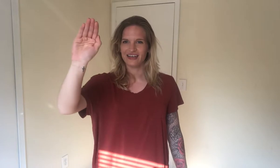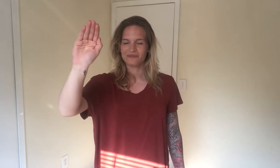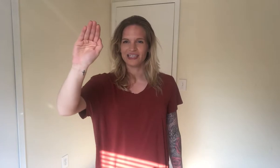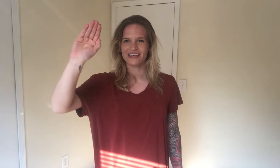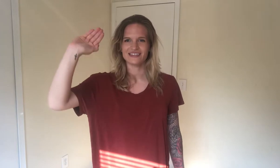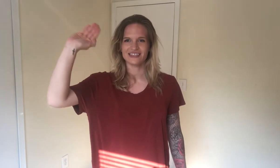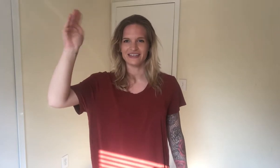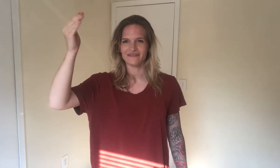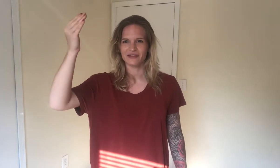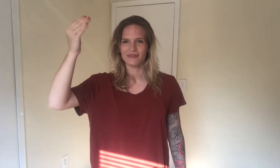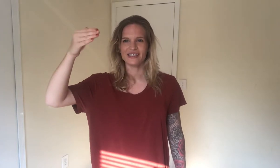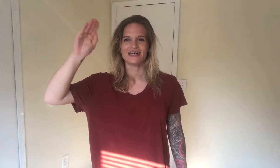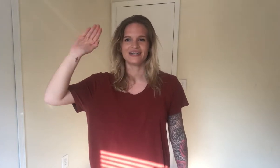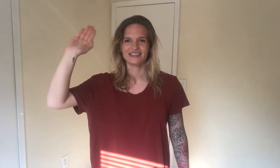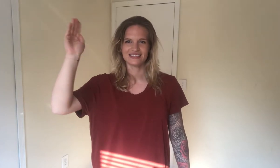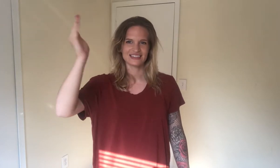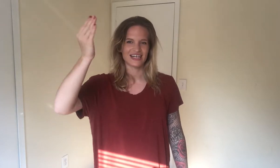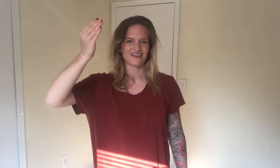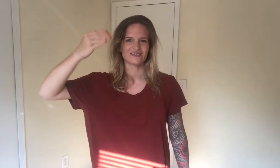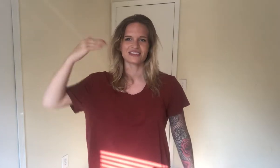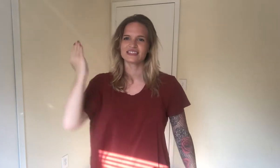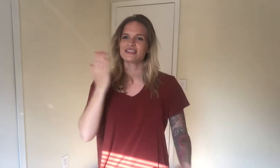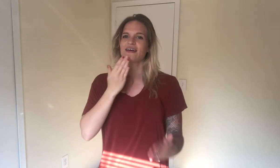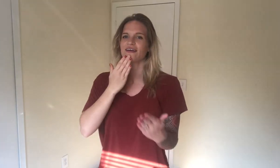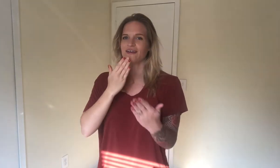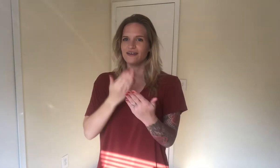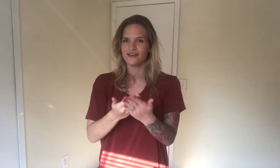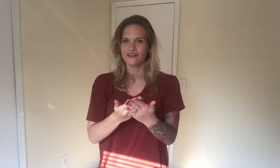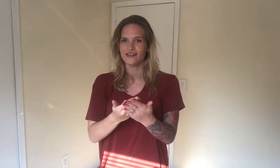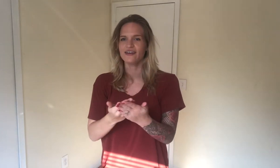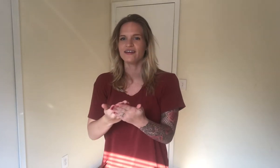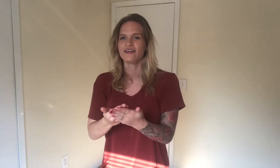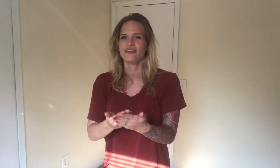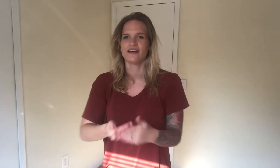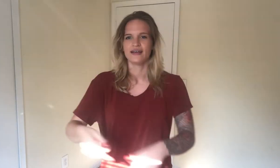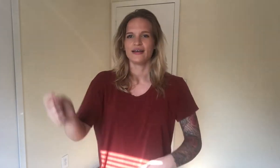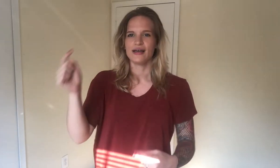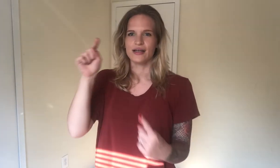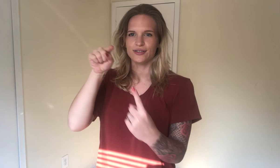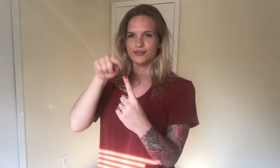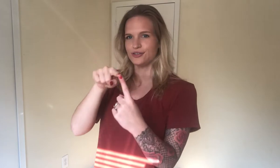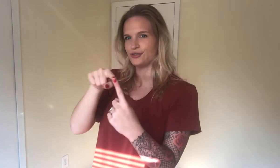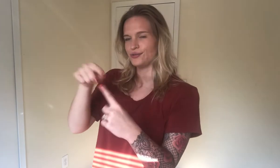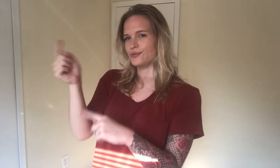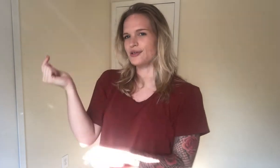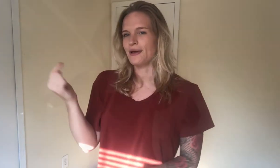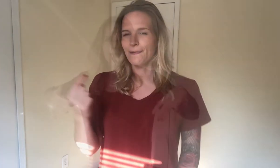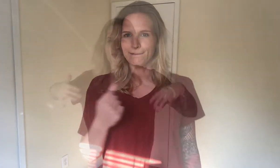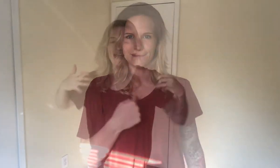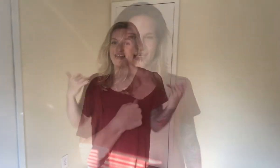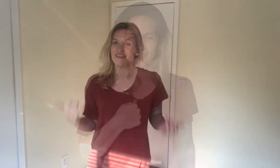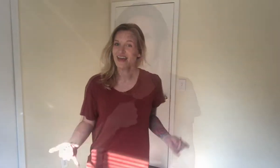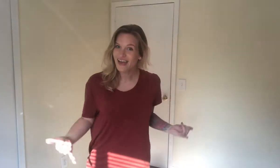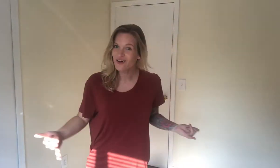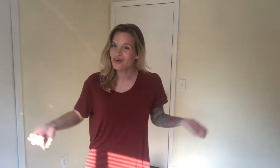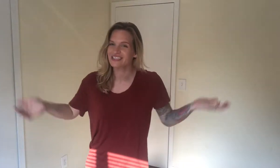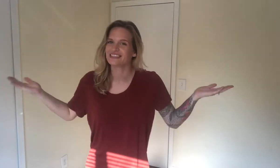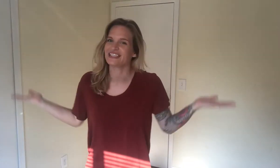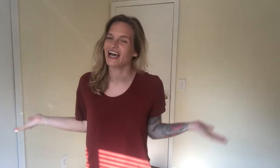cupped hand and flip it. Sounds good to me. And now it's the